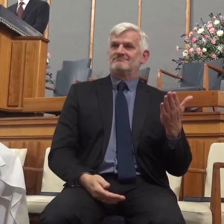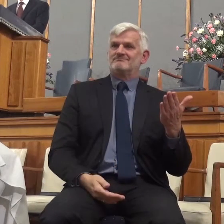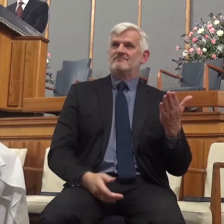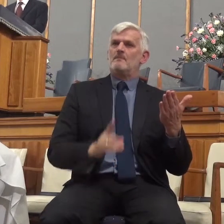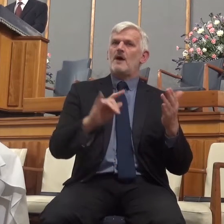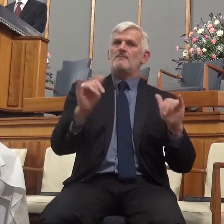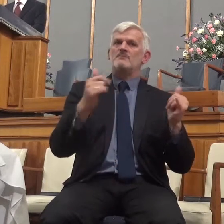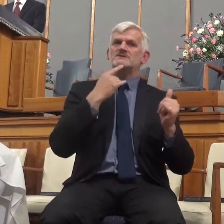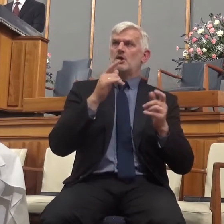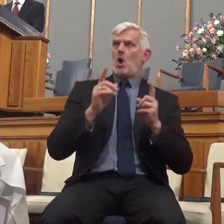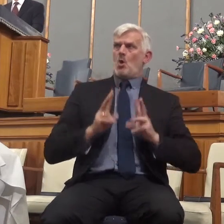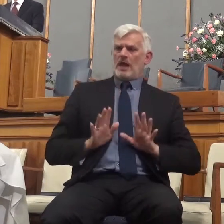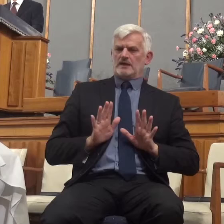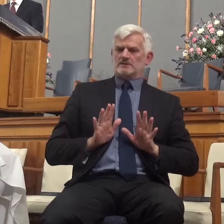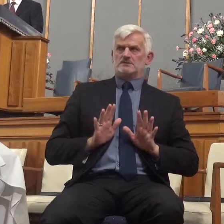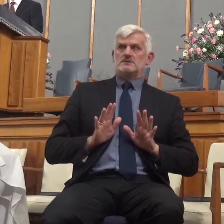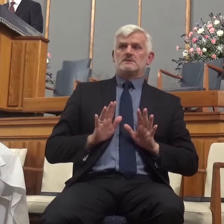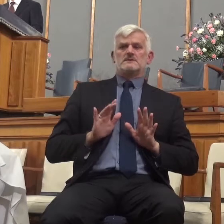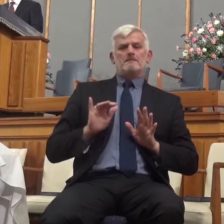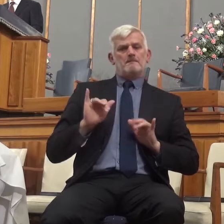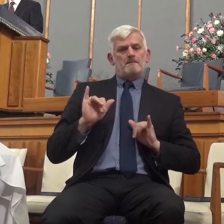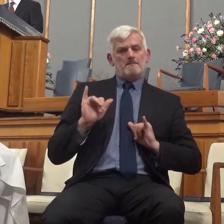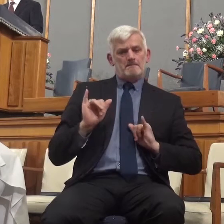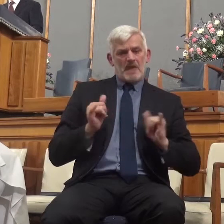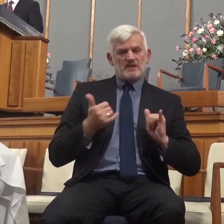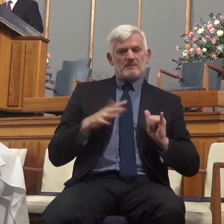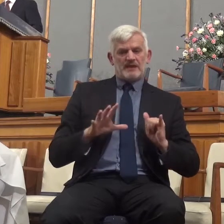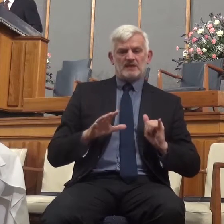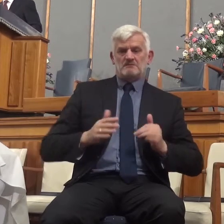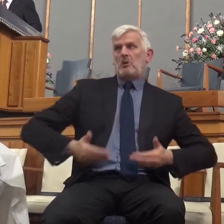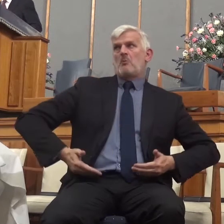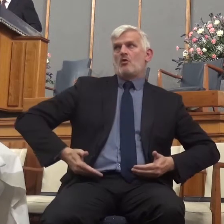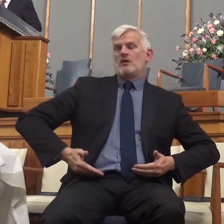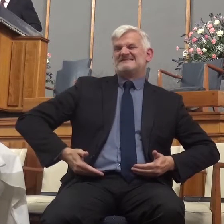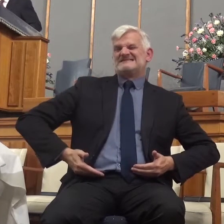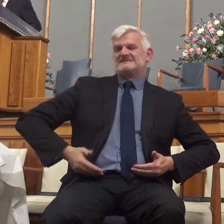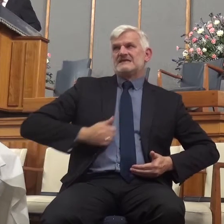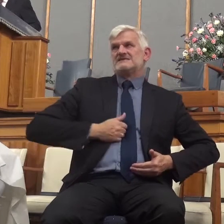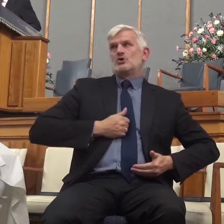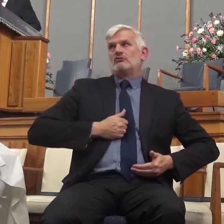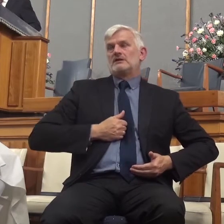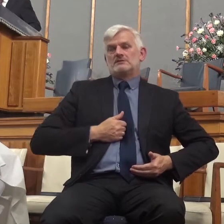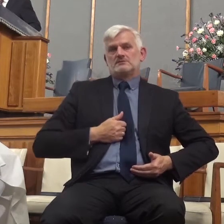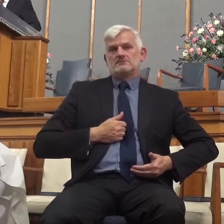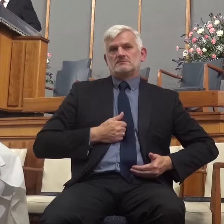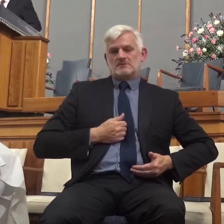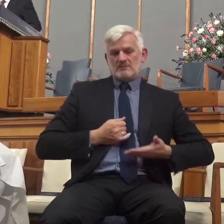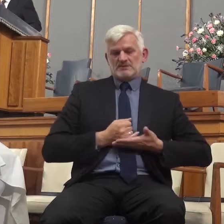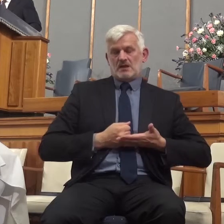well, supposing I repent of my indifference to God, and I come to him as a sinner and I trust in